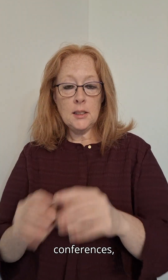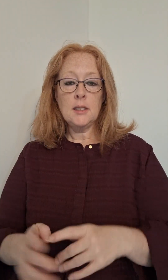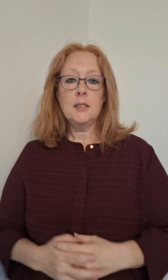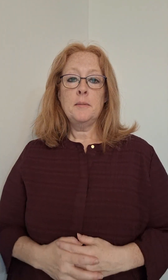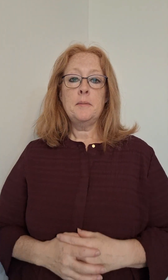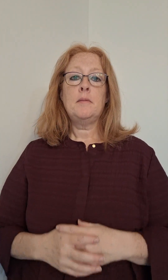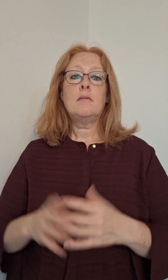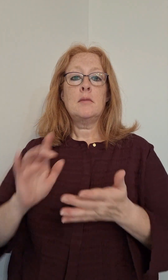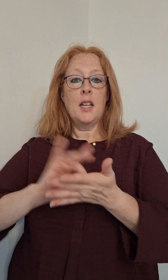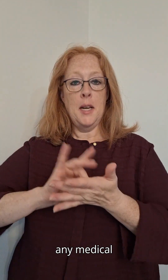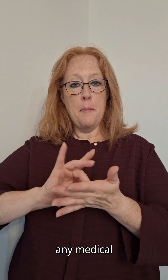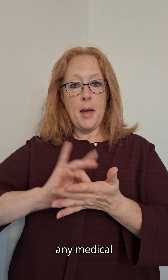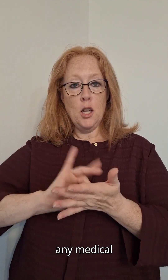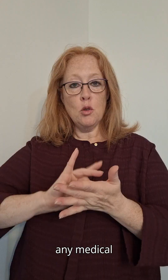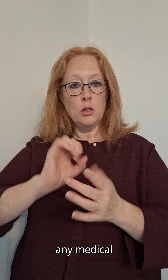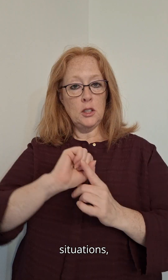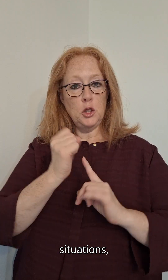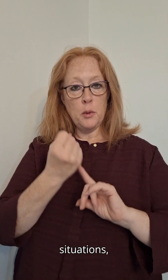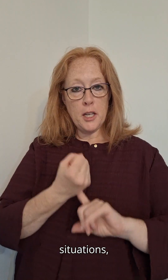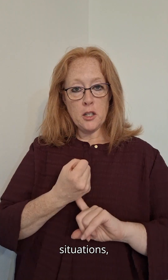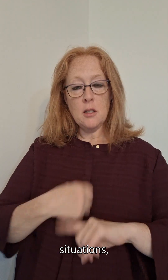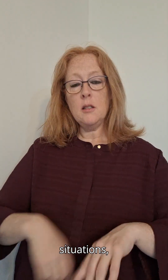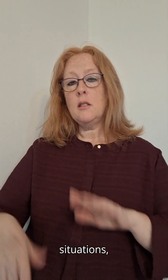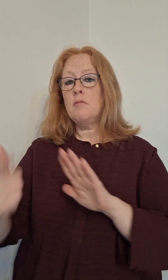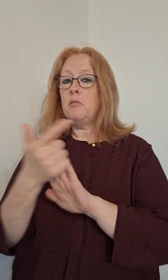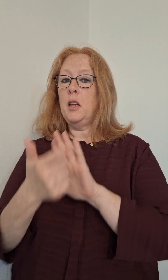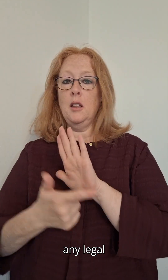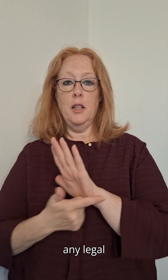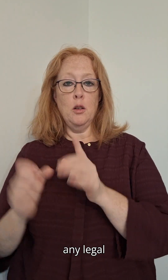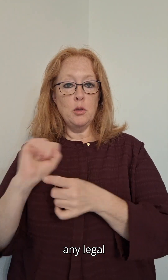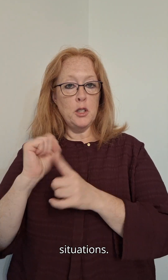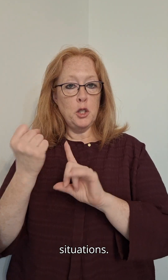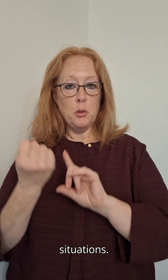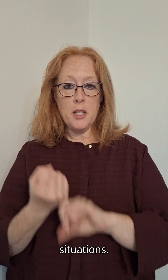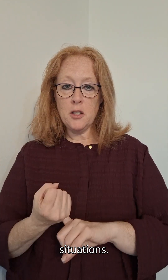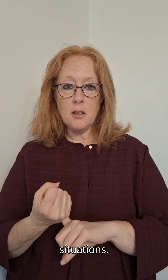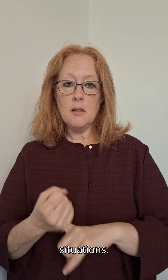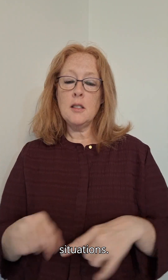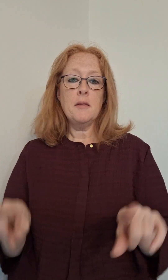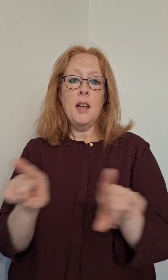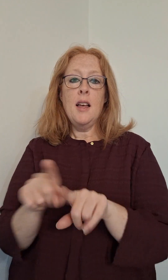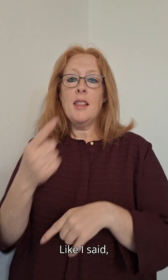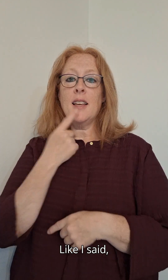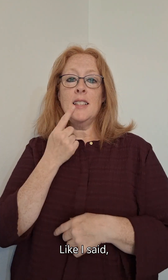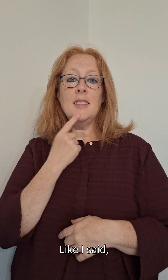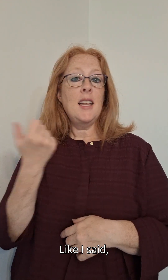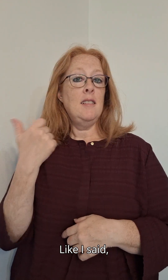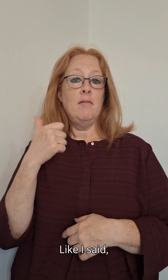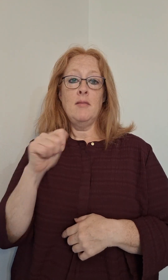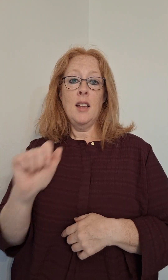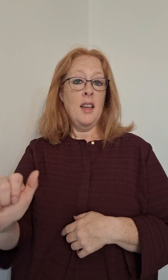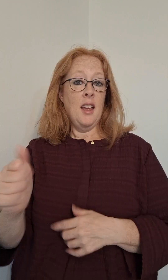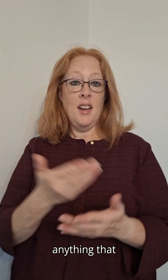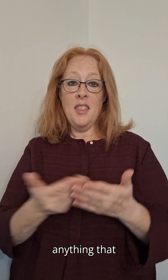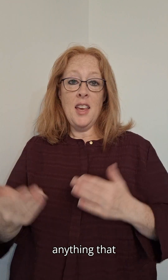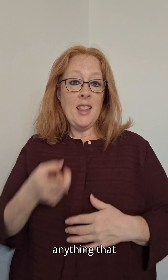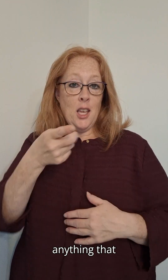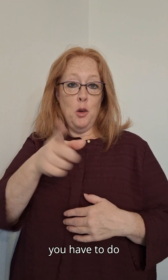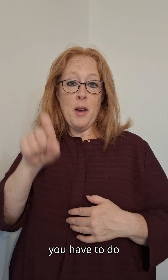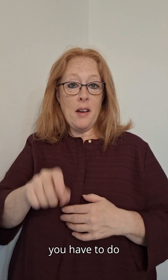conferences, any medical situations, any legal situations. Like I said, anything that you have